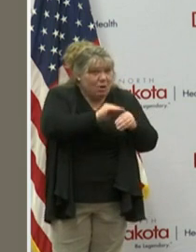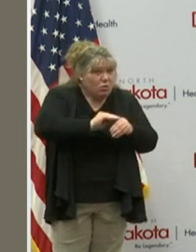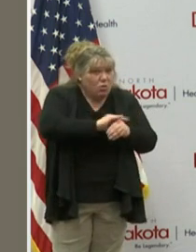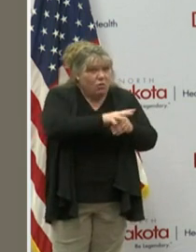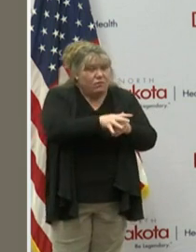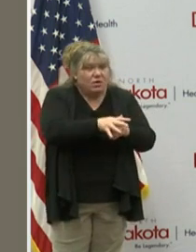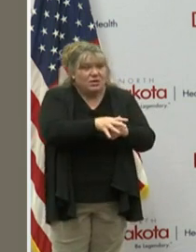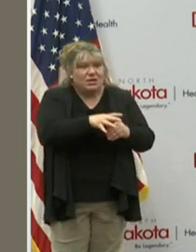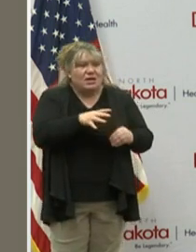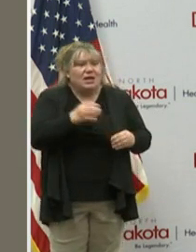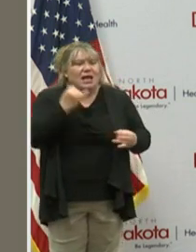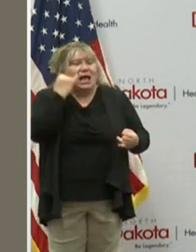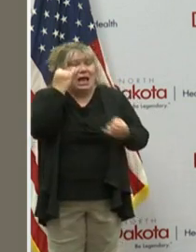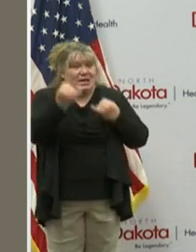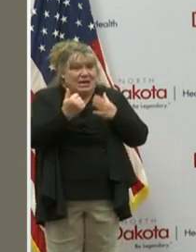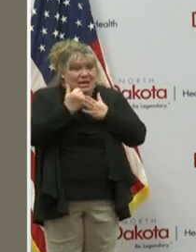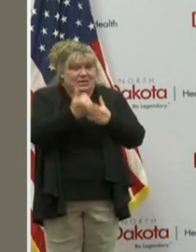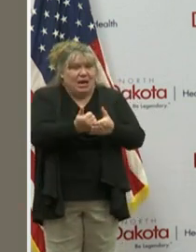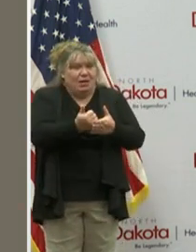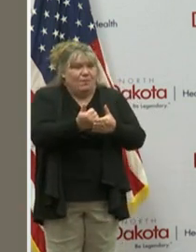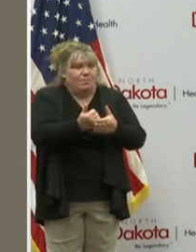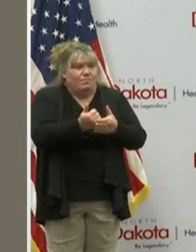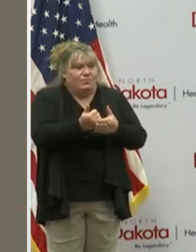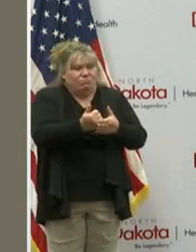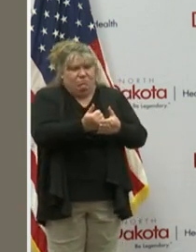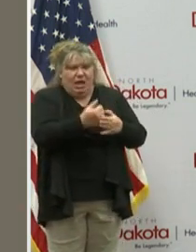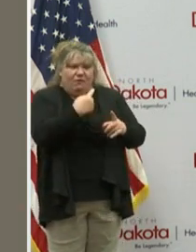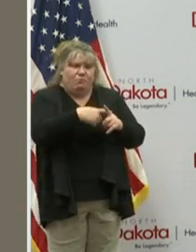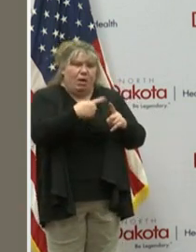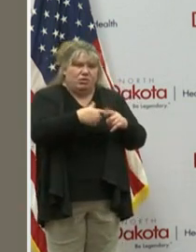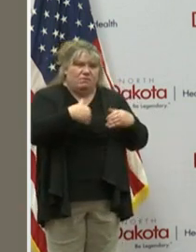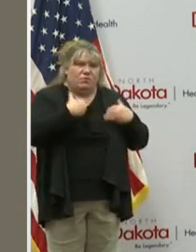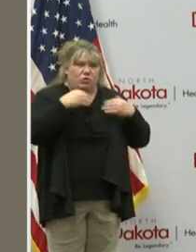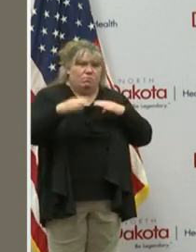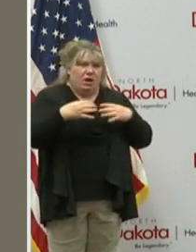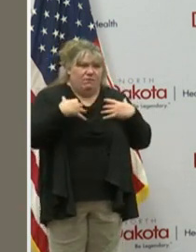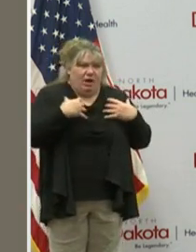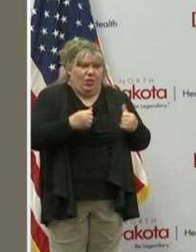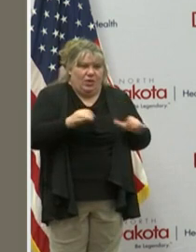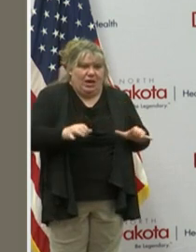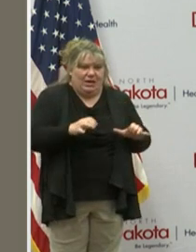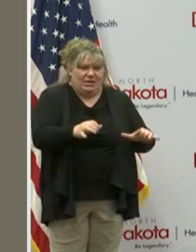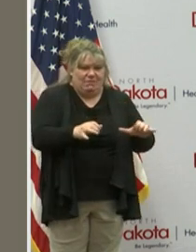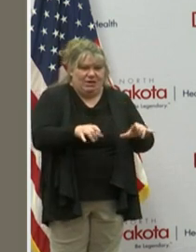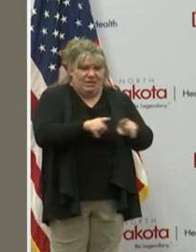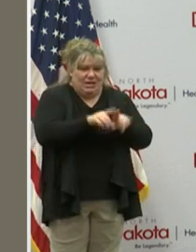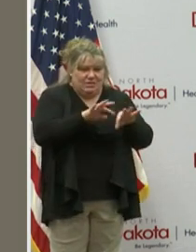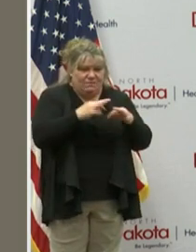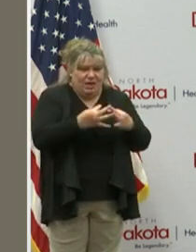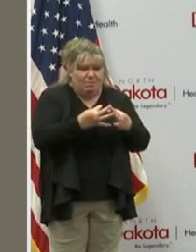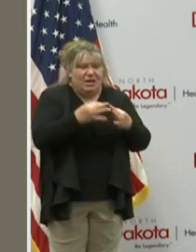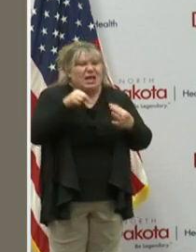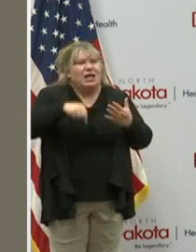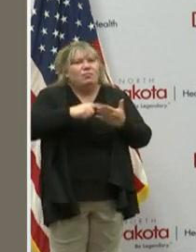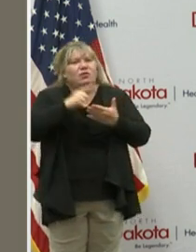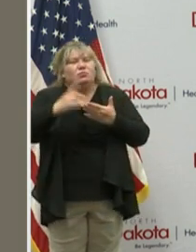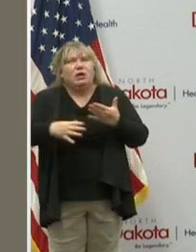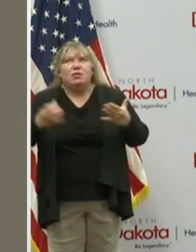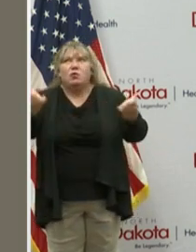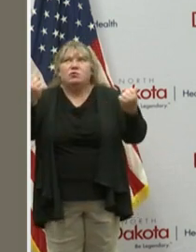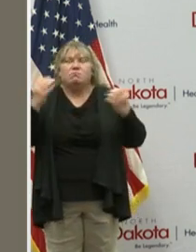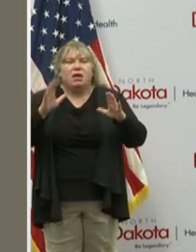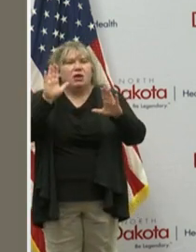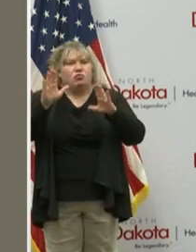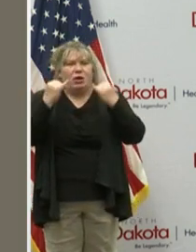COVID-19 and ideas to help maintain positive youth behavioral health and activities to do as a family. This weekend, there's many